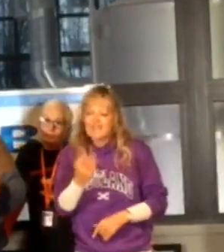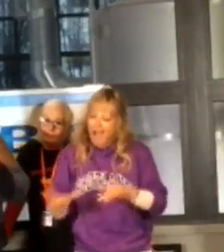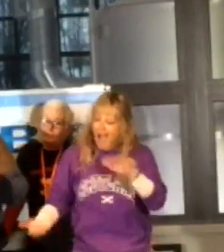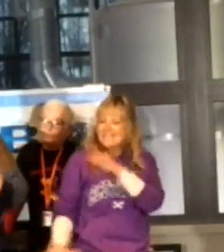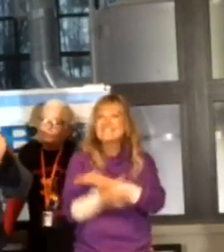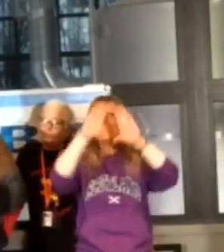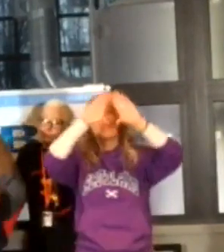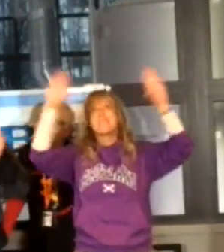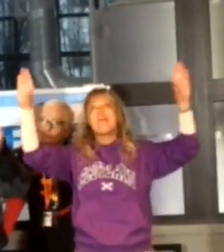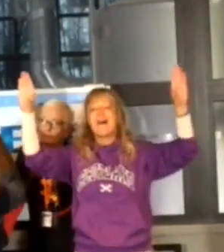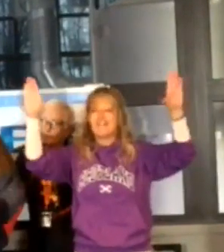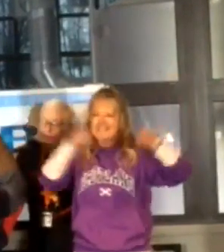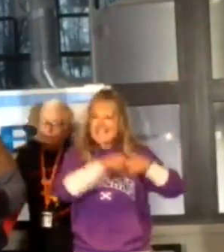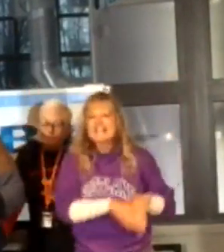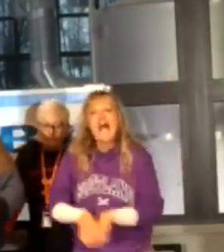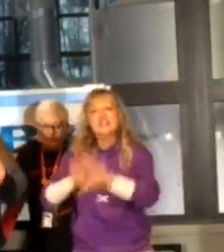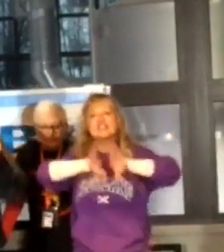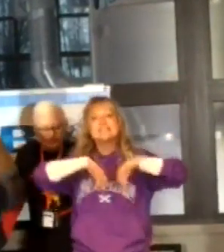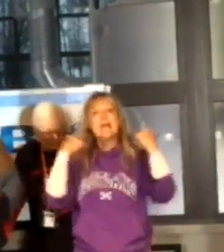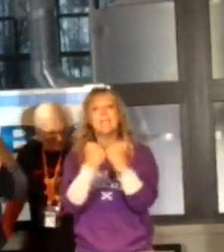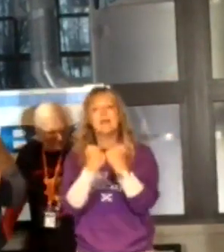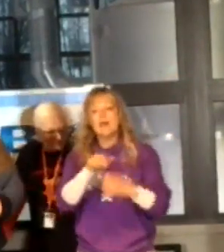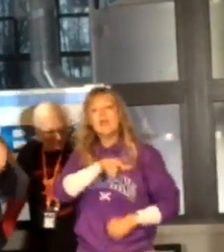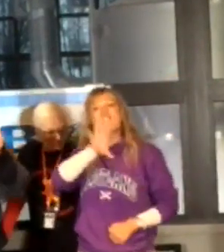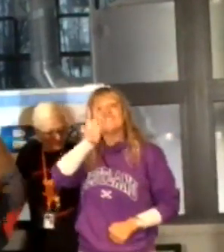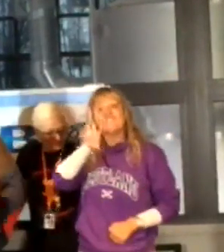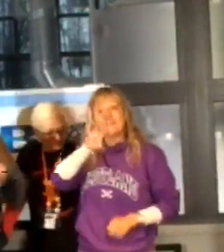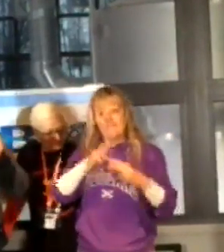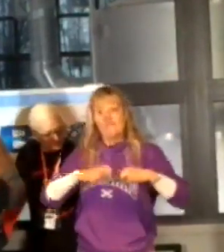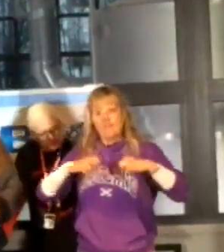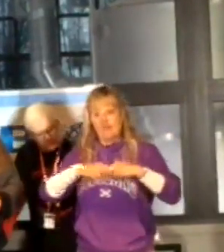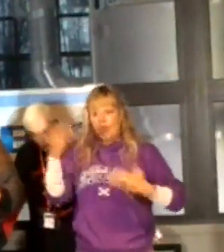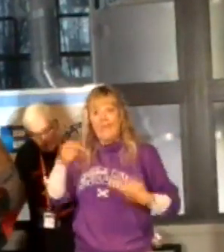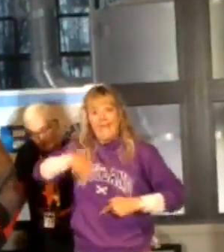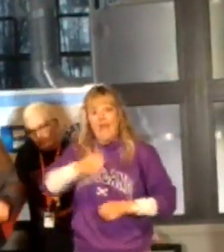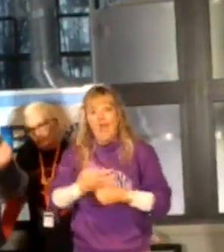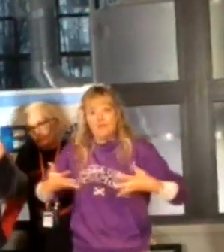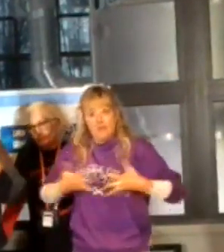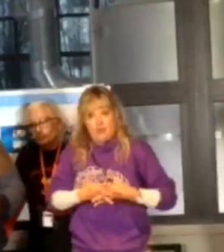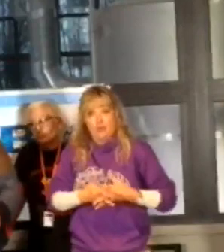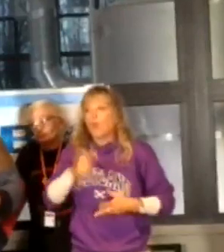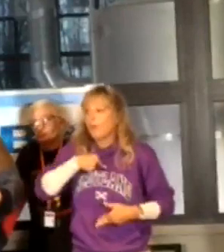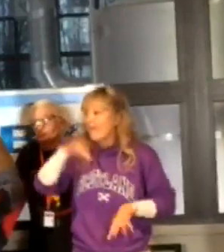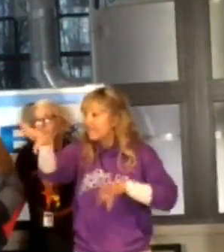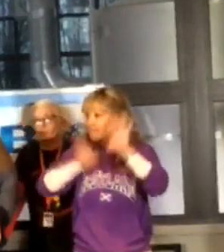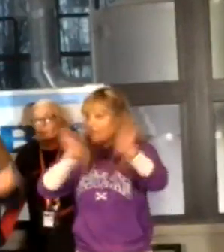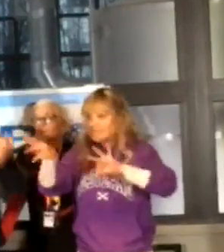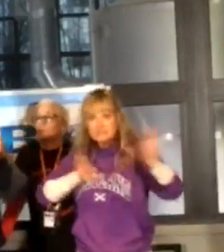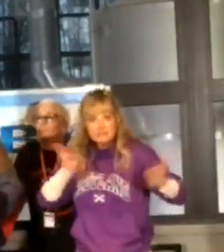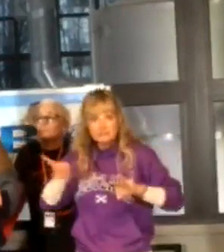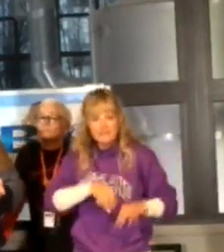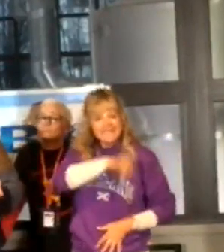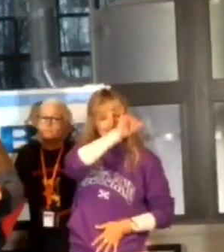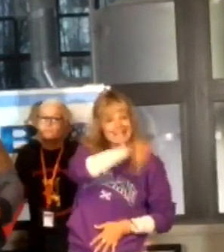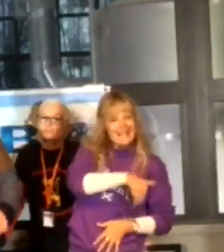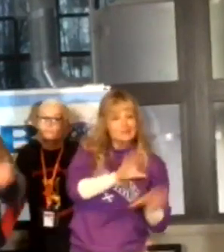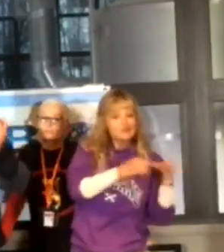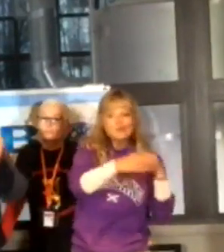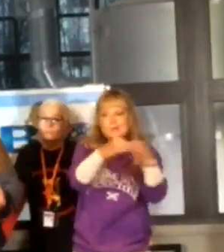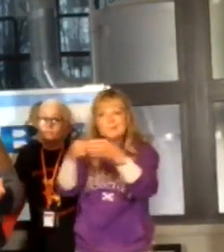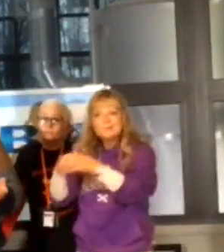One Banner National Assembly on the 15th of February in Glasgow, where we're inviting the yes groups,